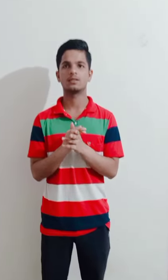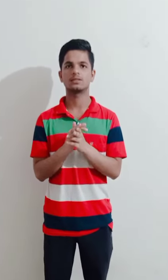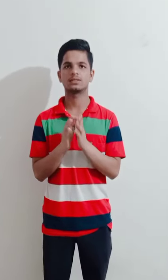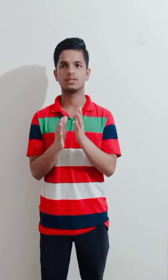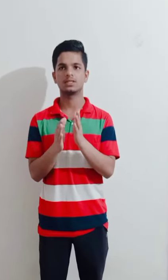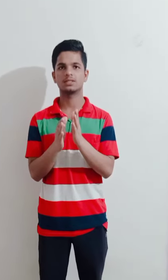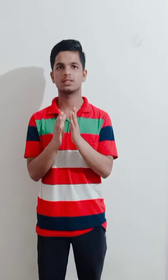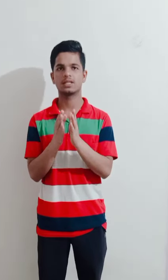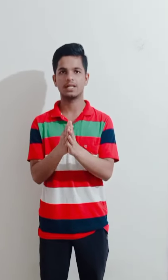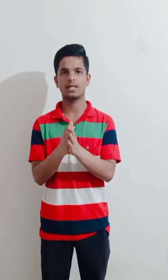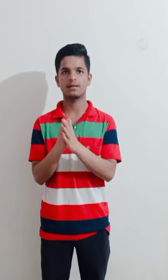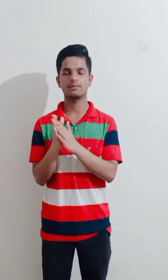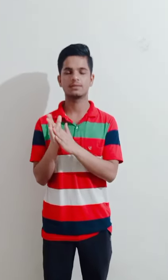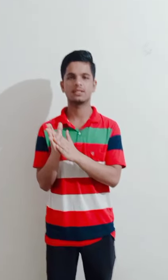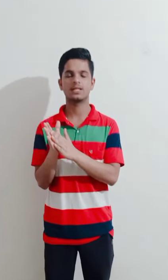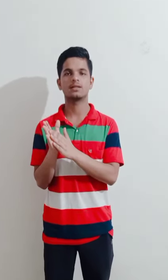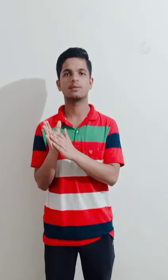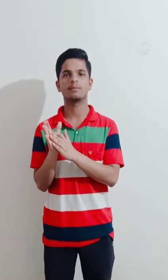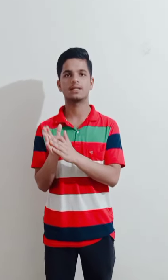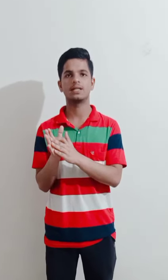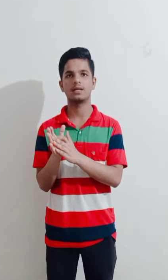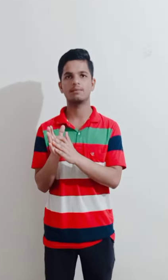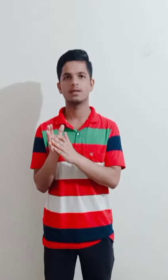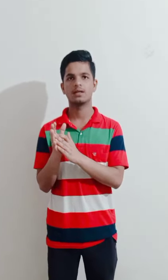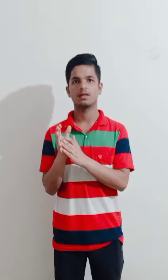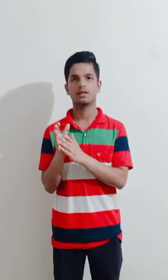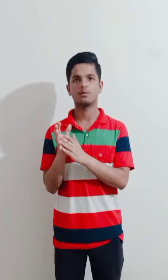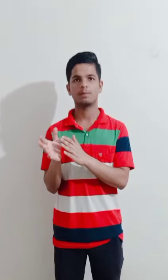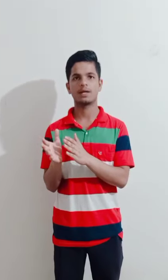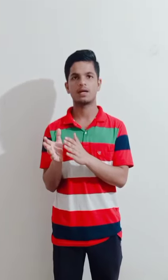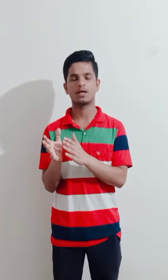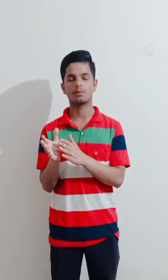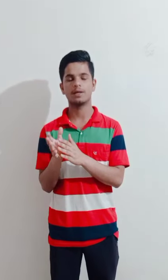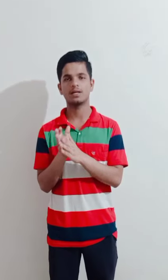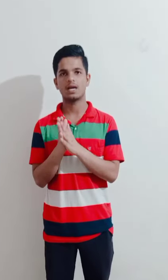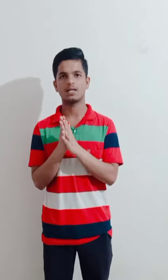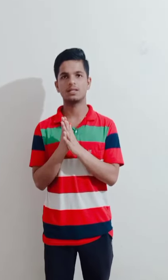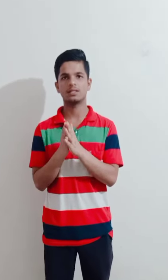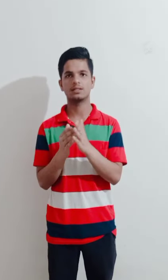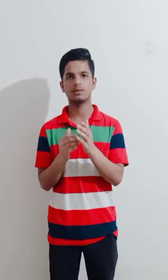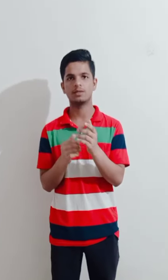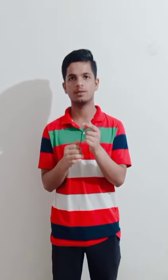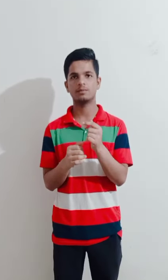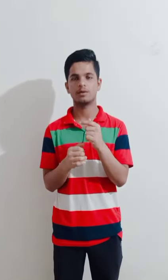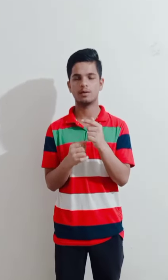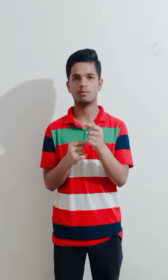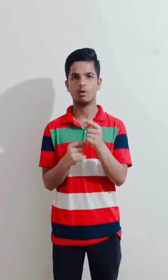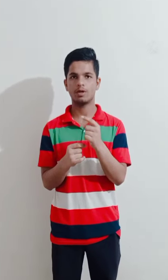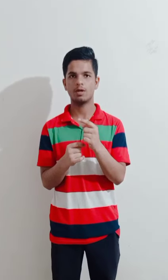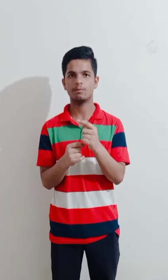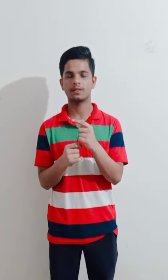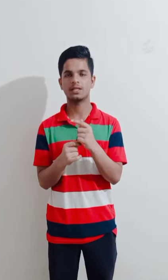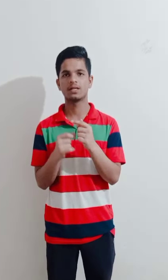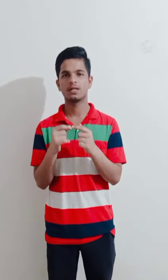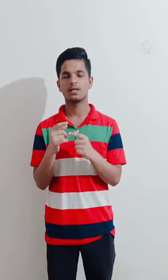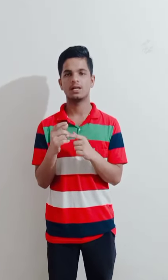the return type, then method name with par argument, and body of method